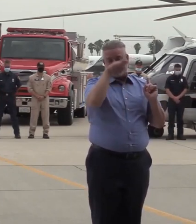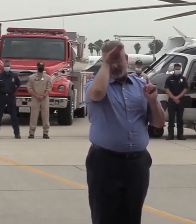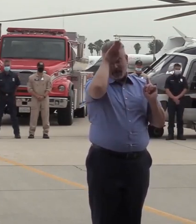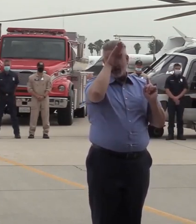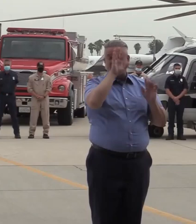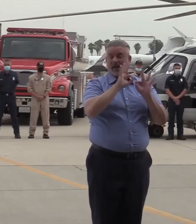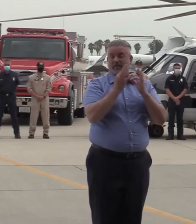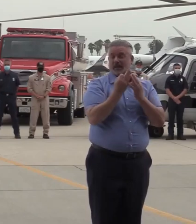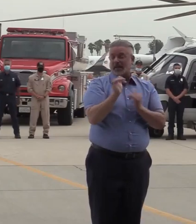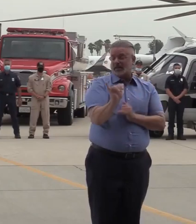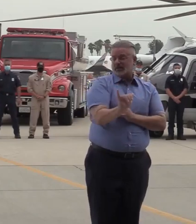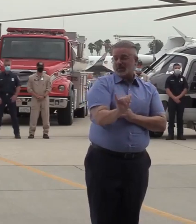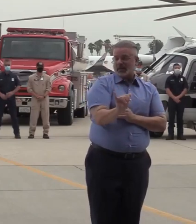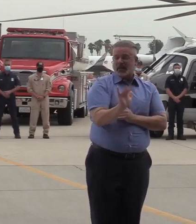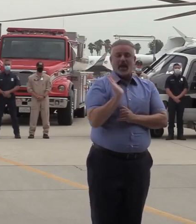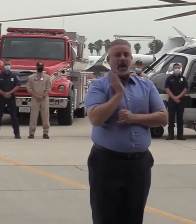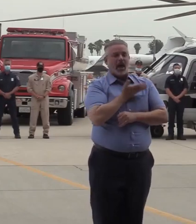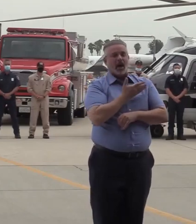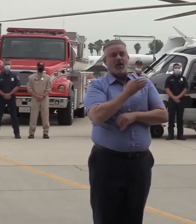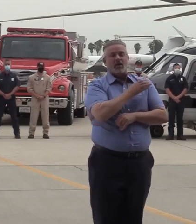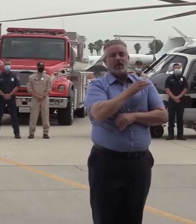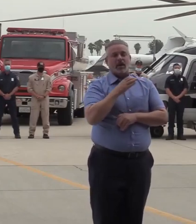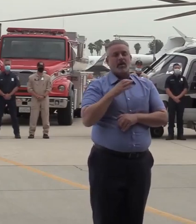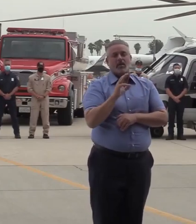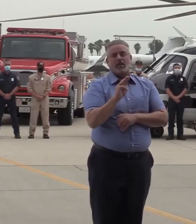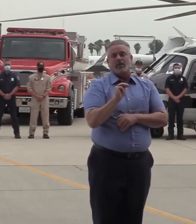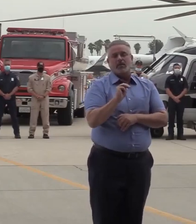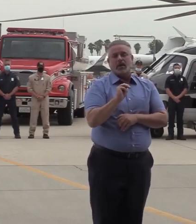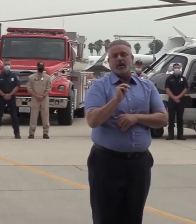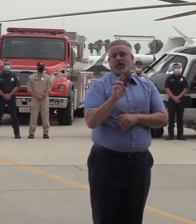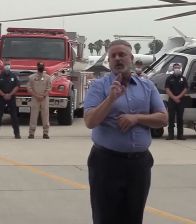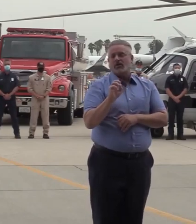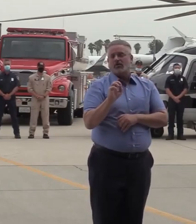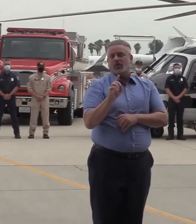family herself, and our council member, Monica Rodriguez.